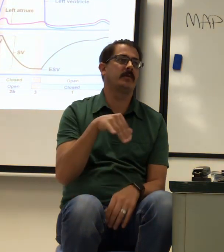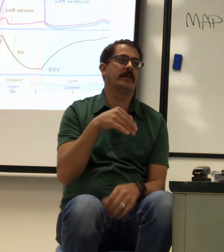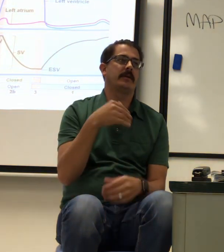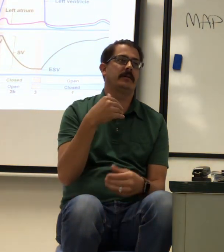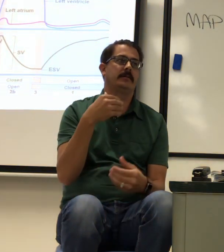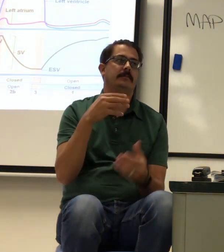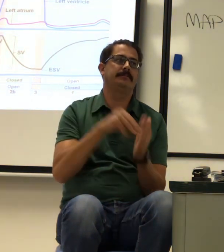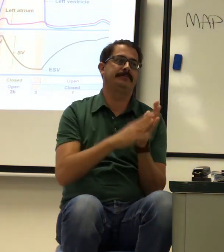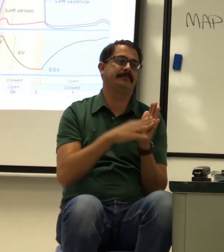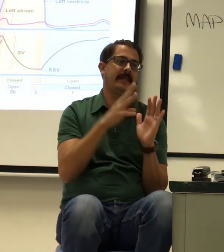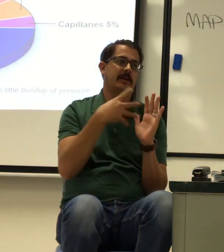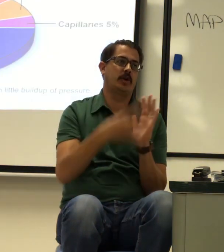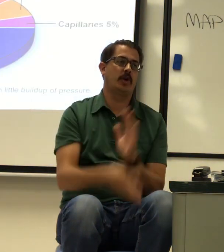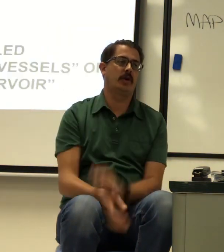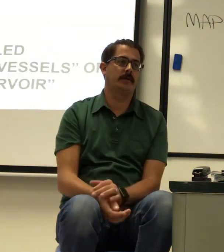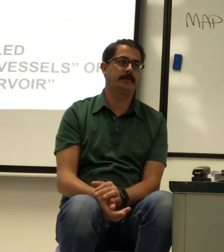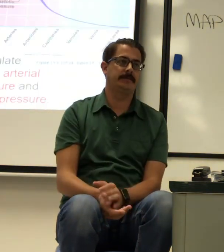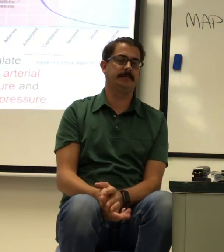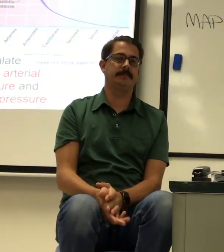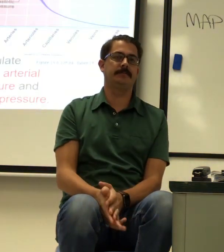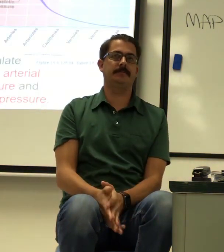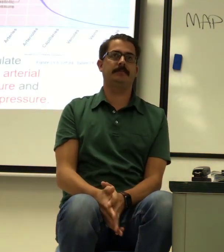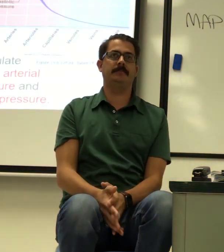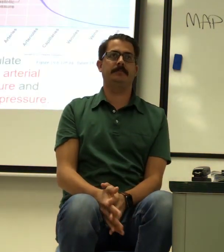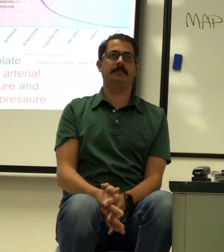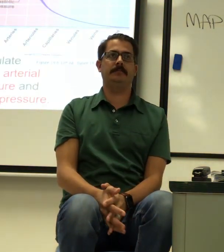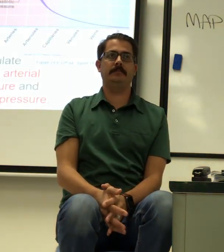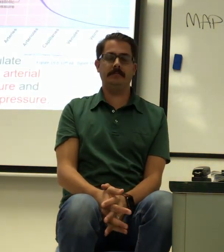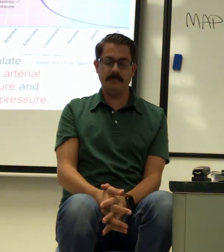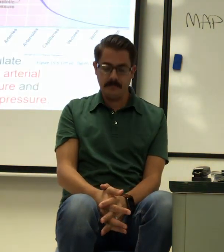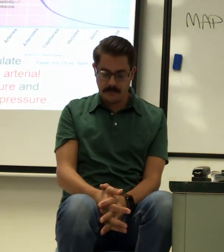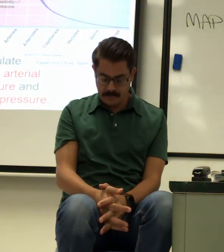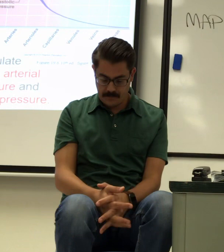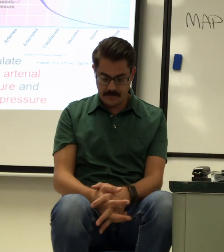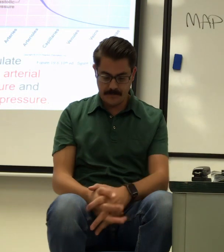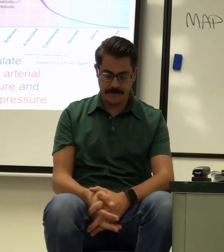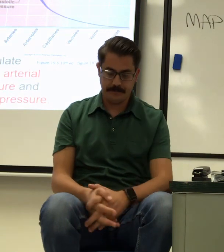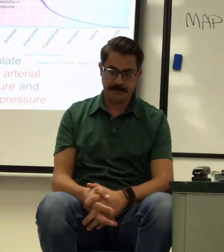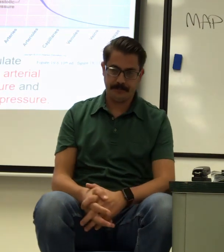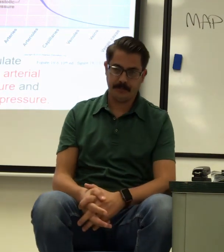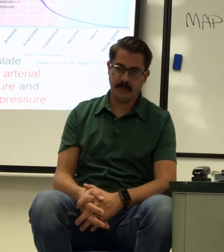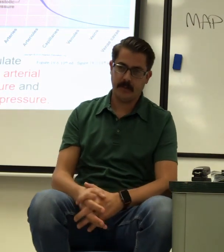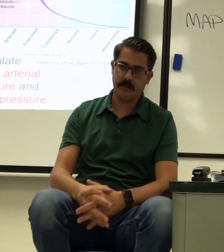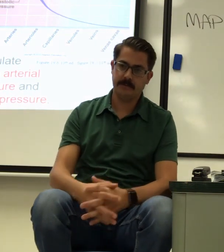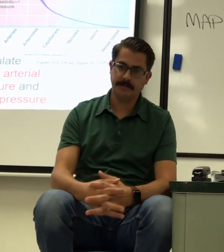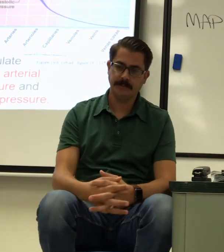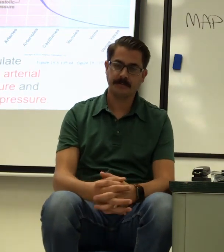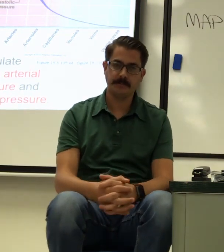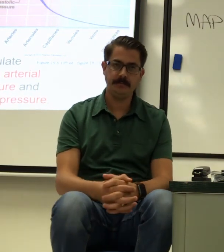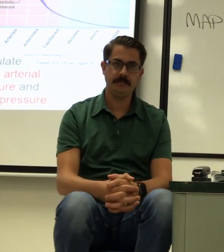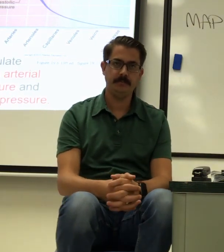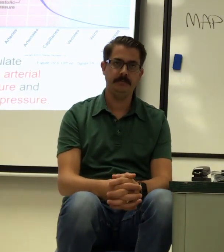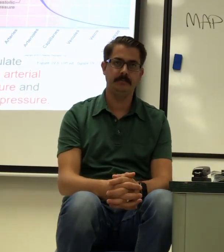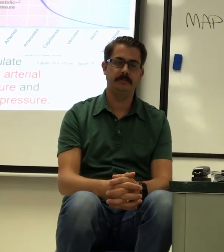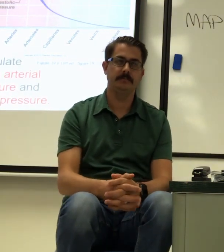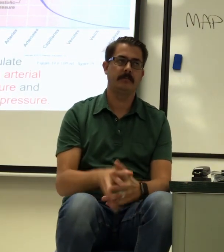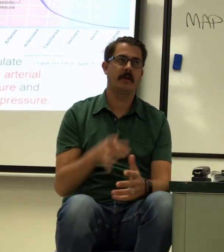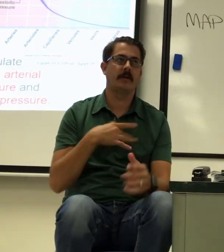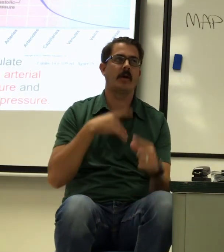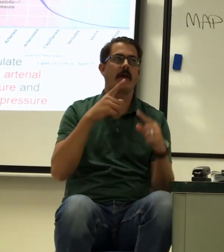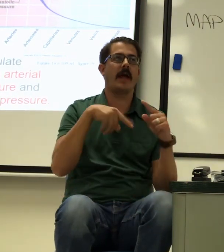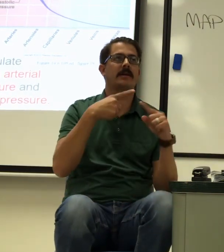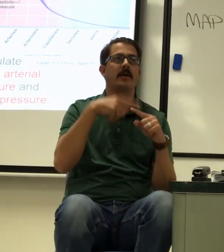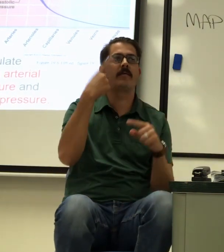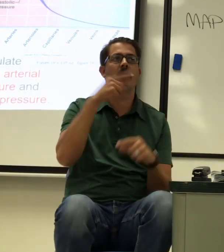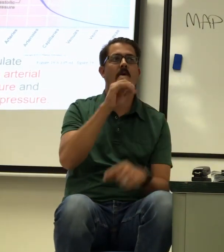that slide there. Yeah, that. as is the cardiac cycles for the artery